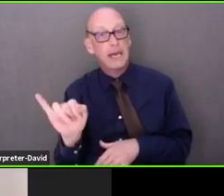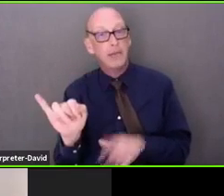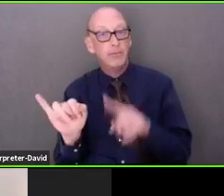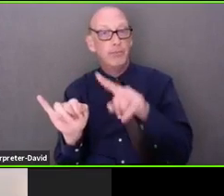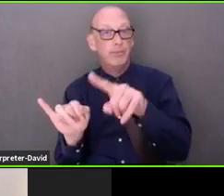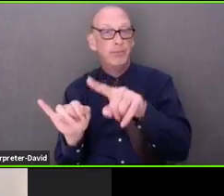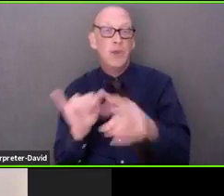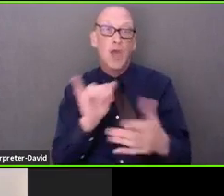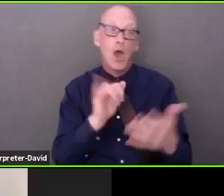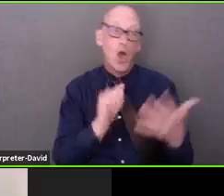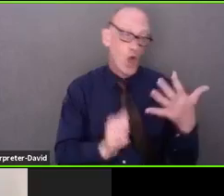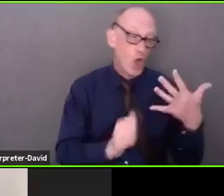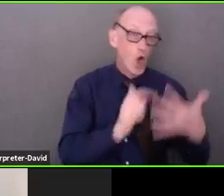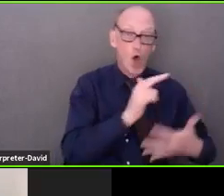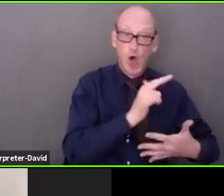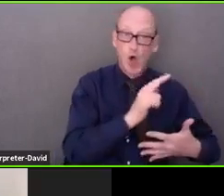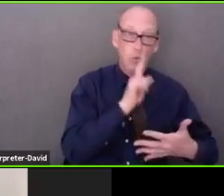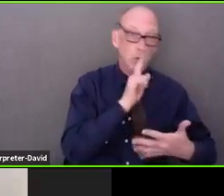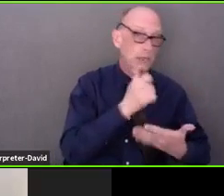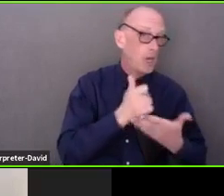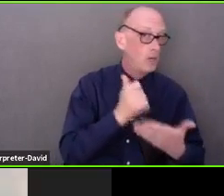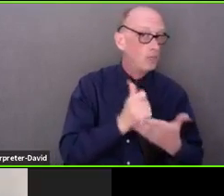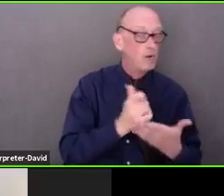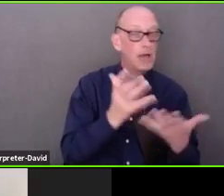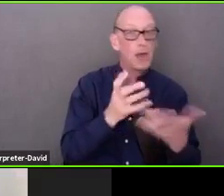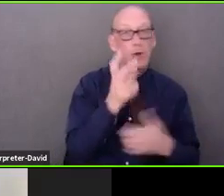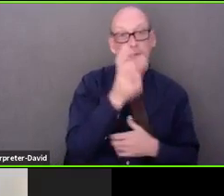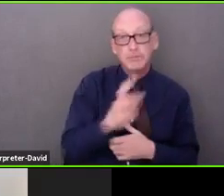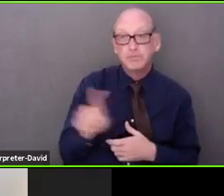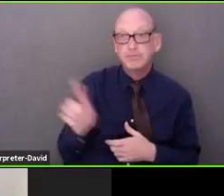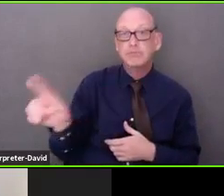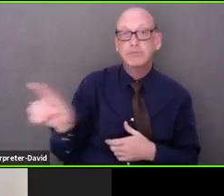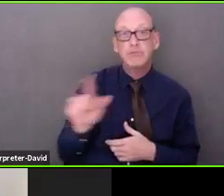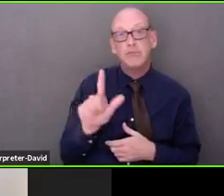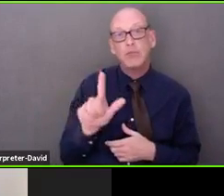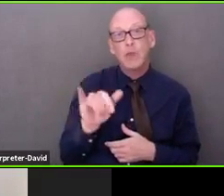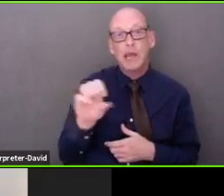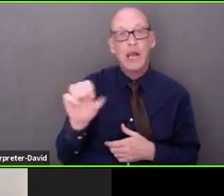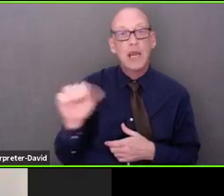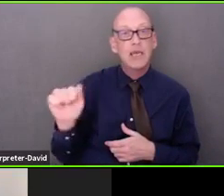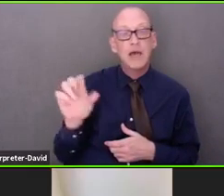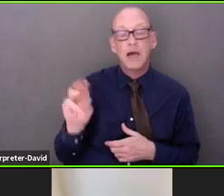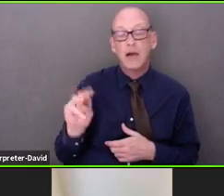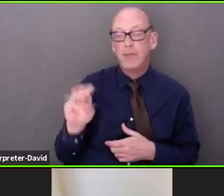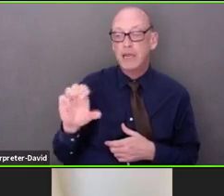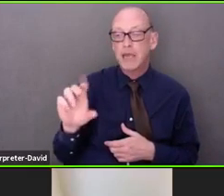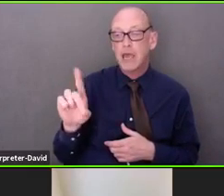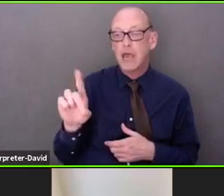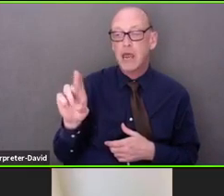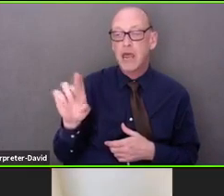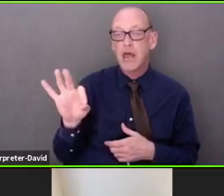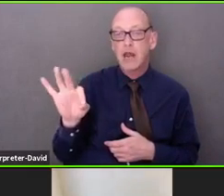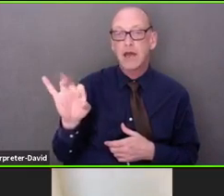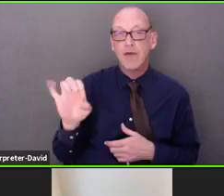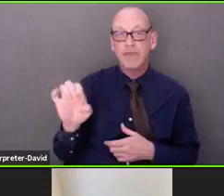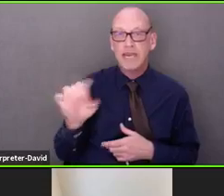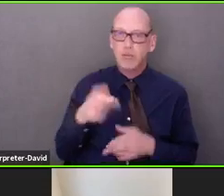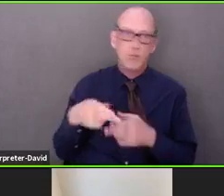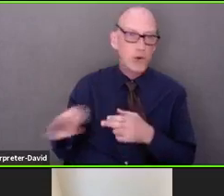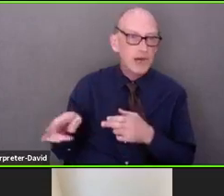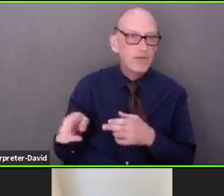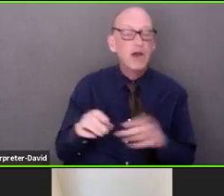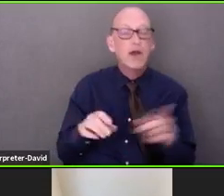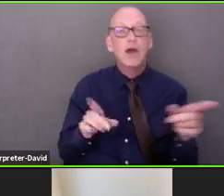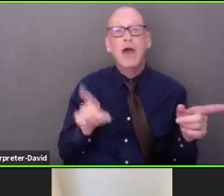very helpful items. I do want to swing over to Lisa McDuffie very briefly. Dr. Hamey was talking about, all of